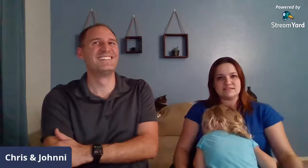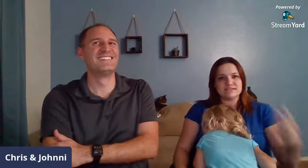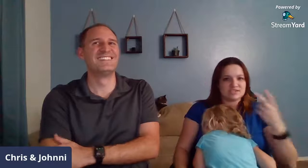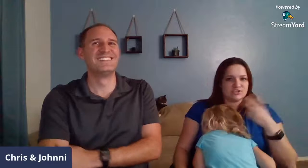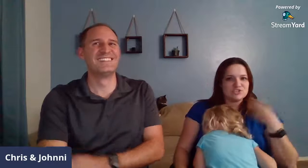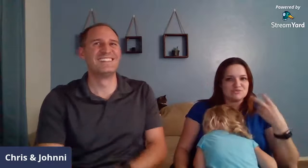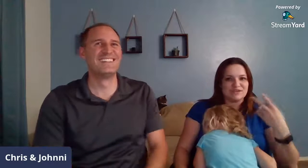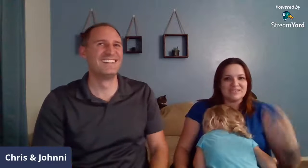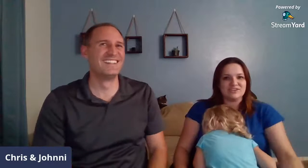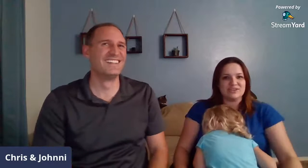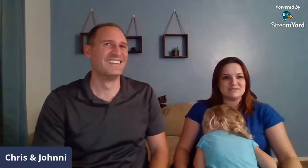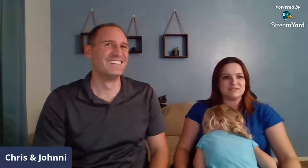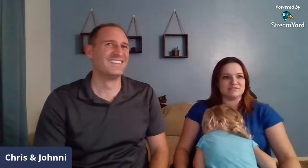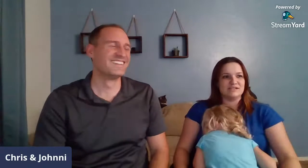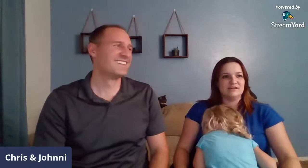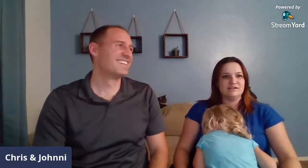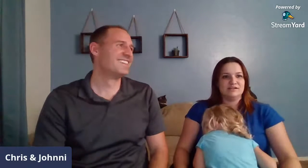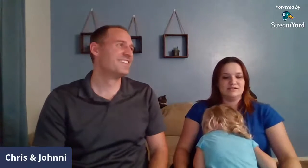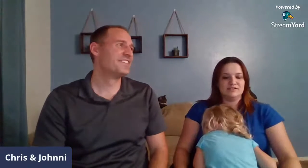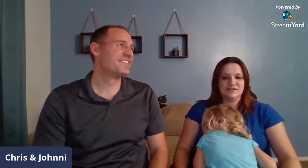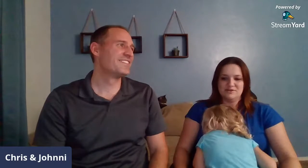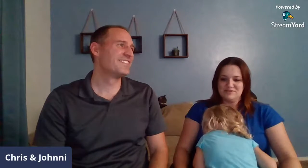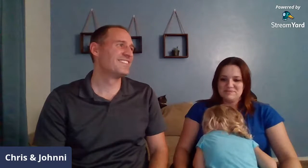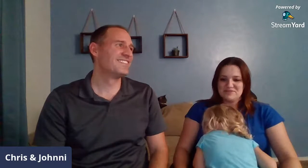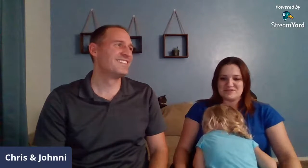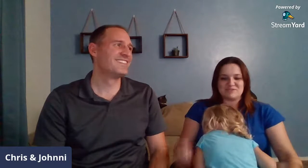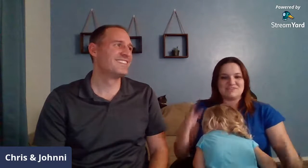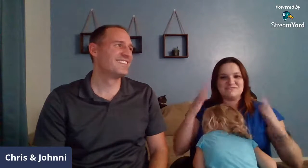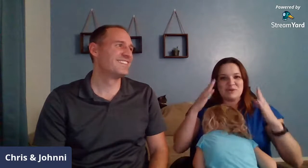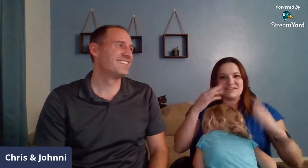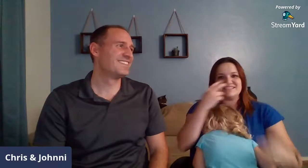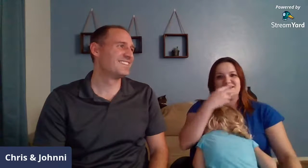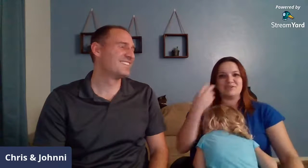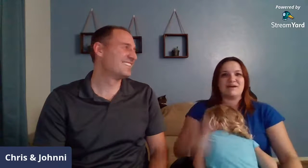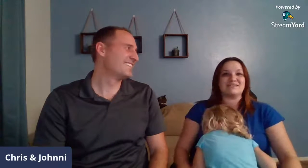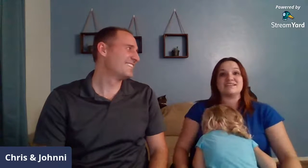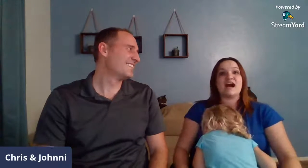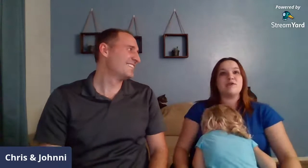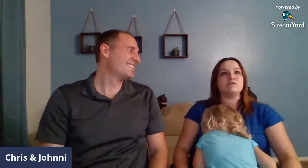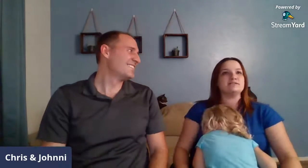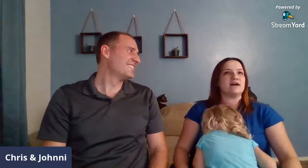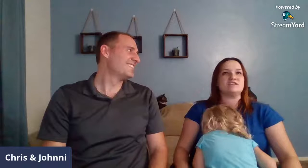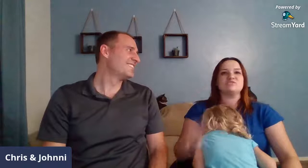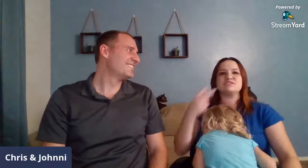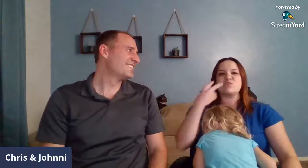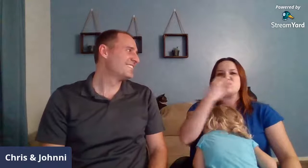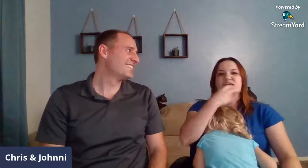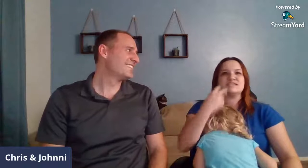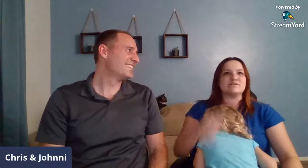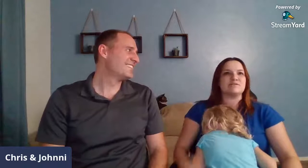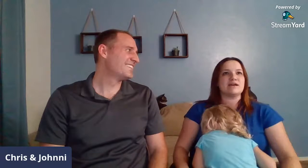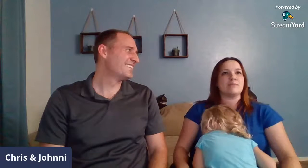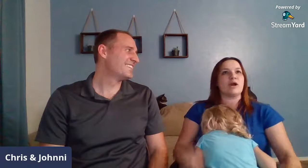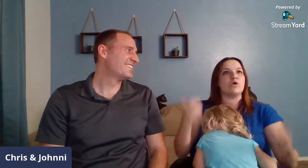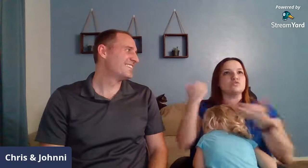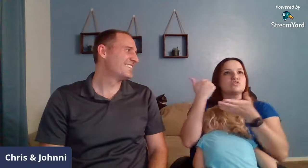said, couldn't you read their lips? He goes, no. He goes, I wasn't focusing on their mouth. I said, I was. As soon as I realized they were doing it, I'm like, oh,